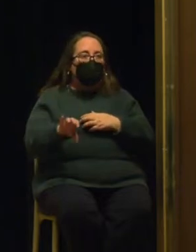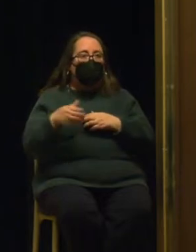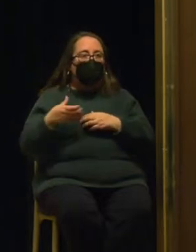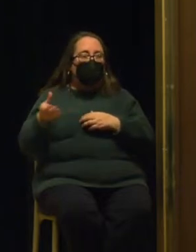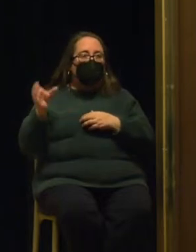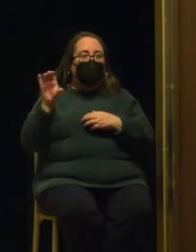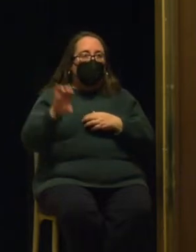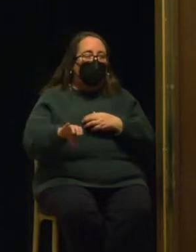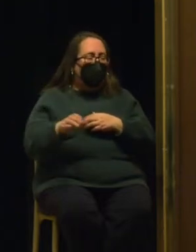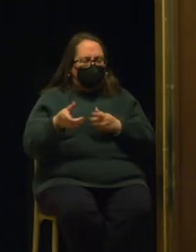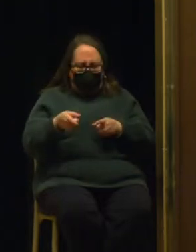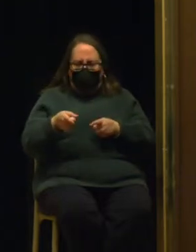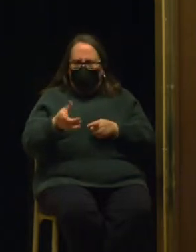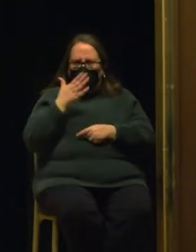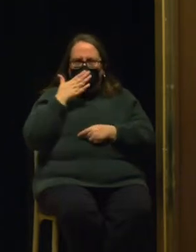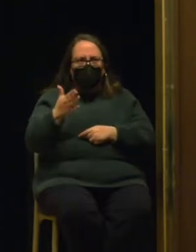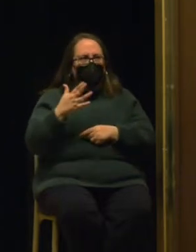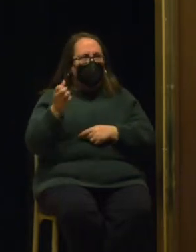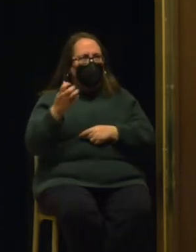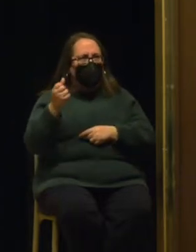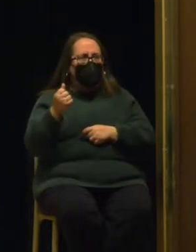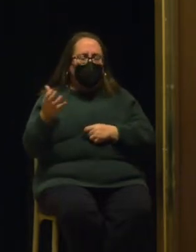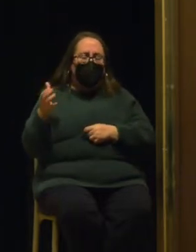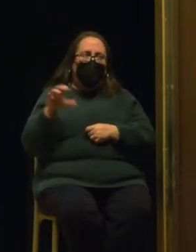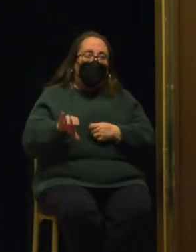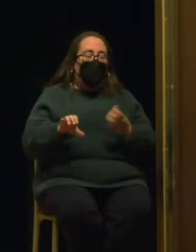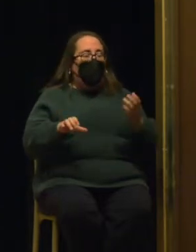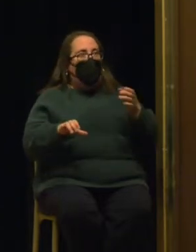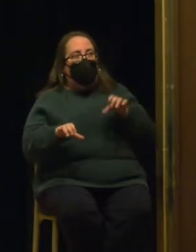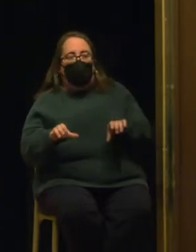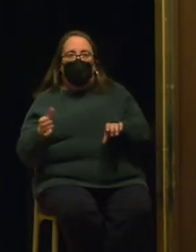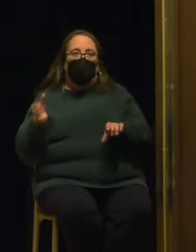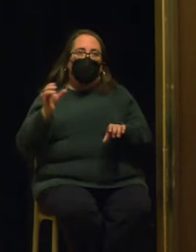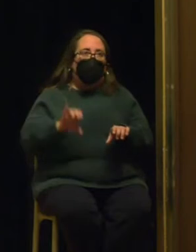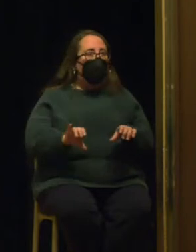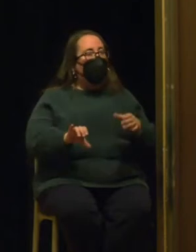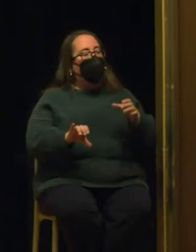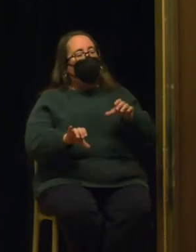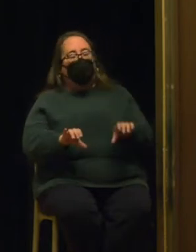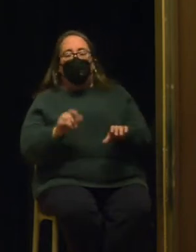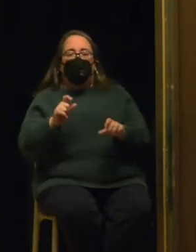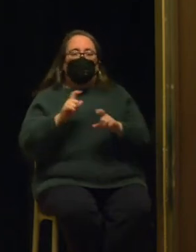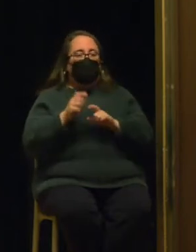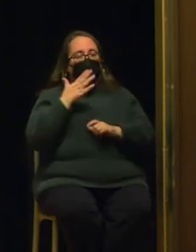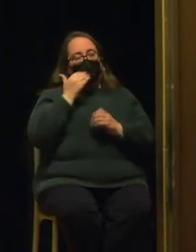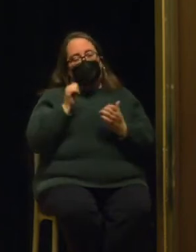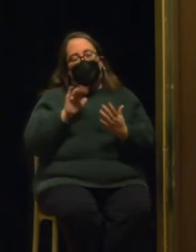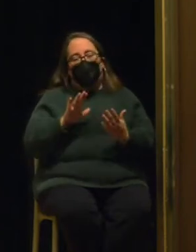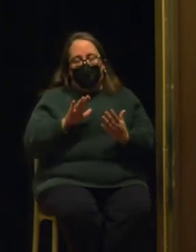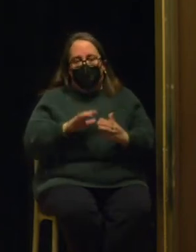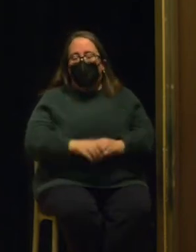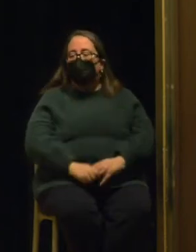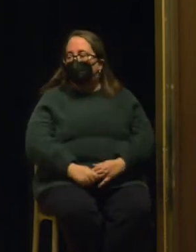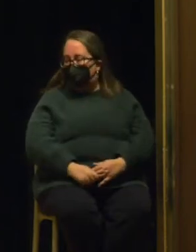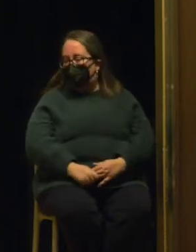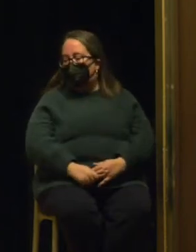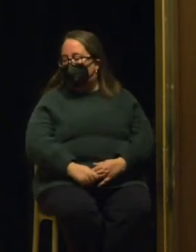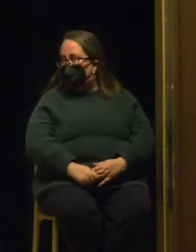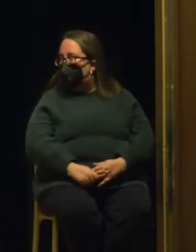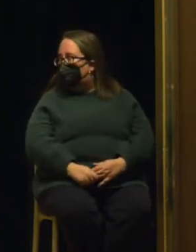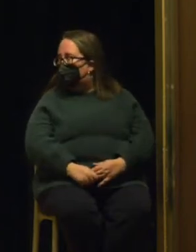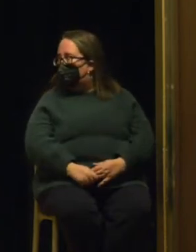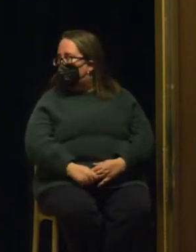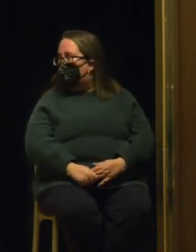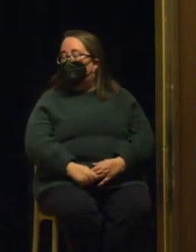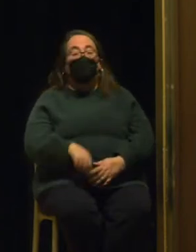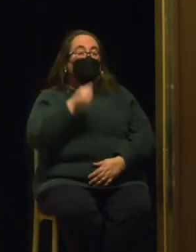like breast good milk down the toilet. And I'm like, okay, there's got to be a better way to do this. And again, women